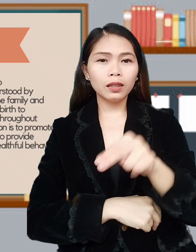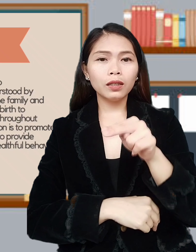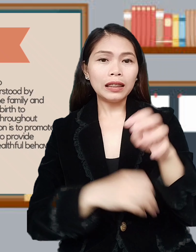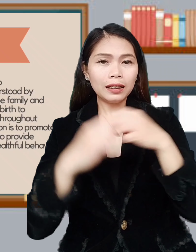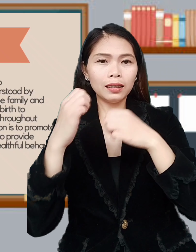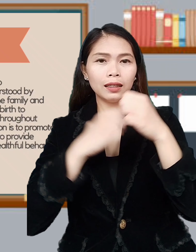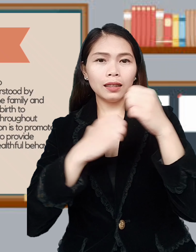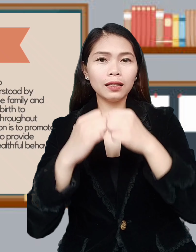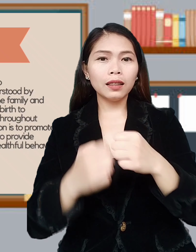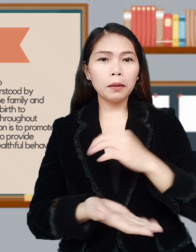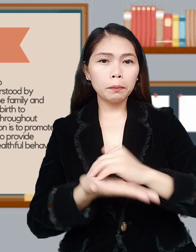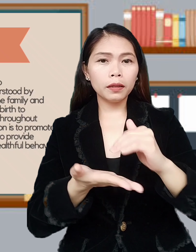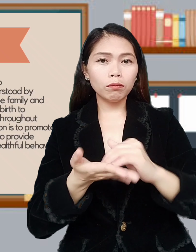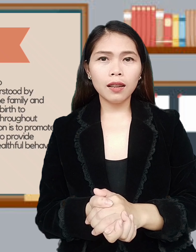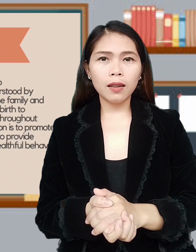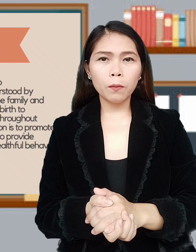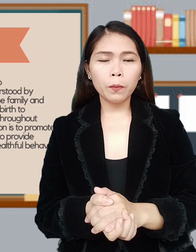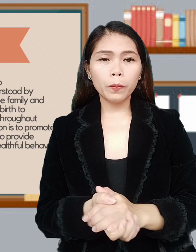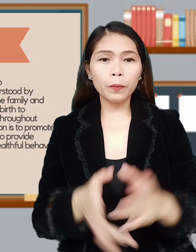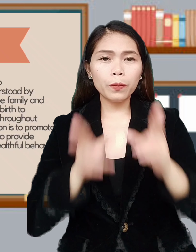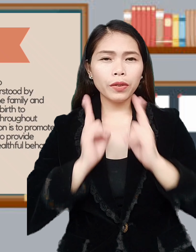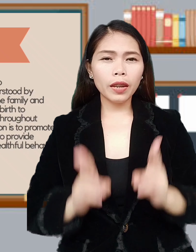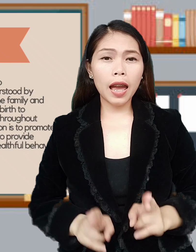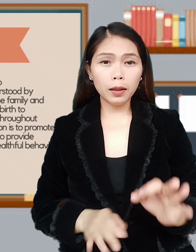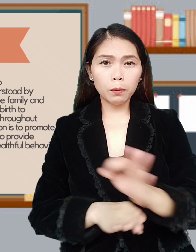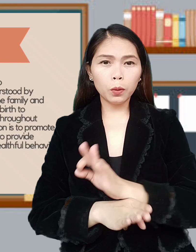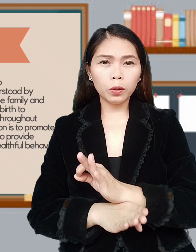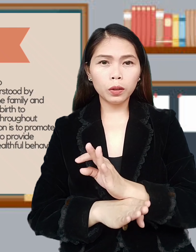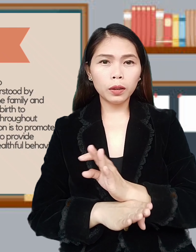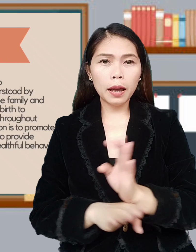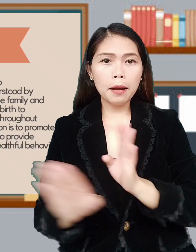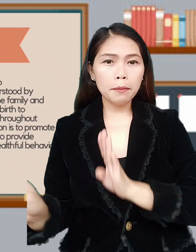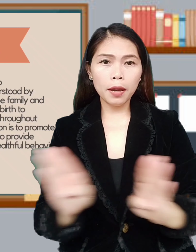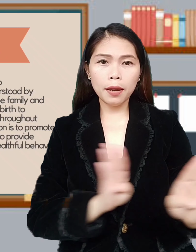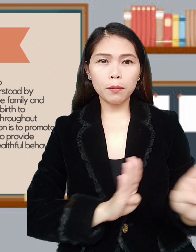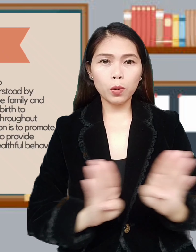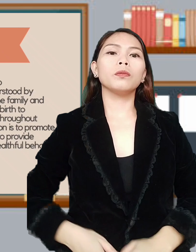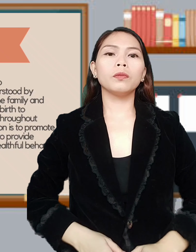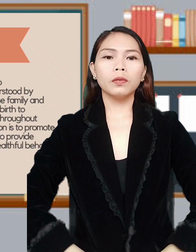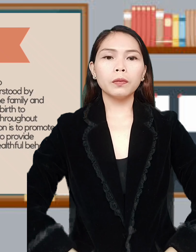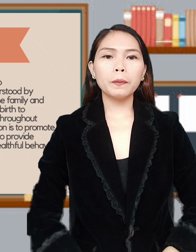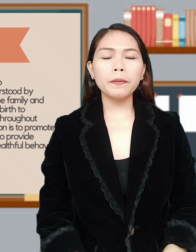to establish and practice helpful behavior.